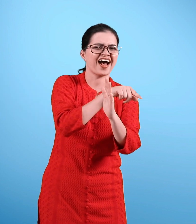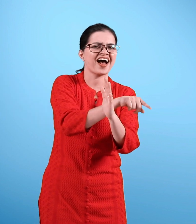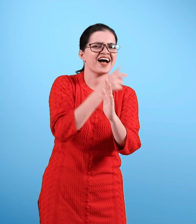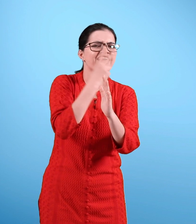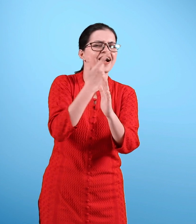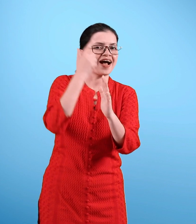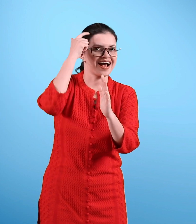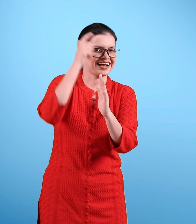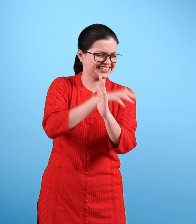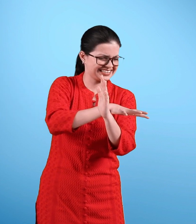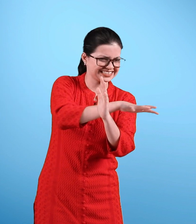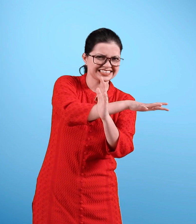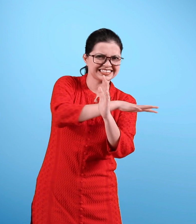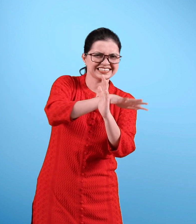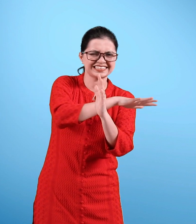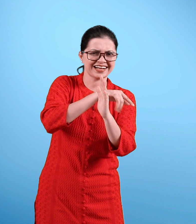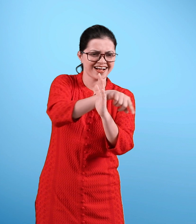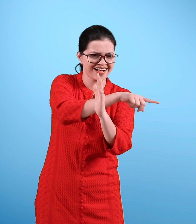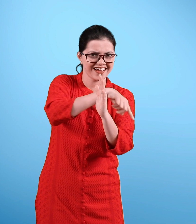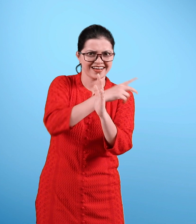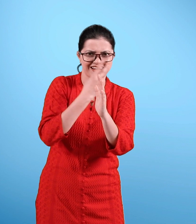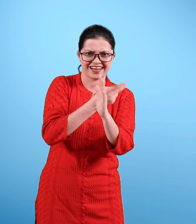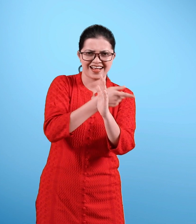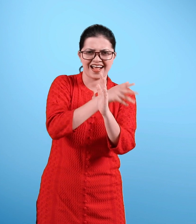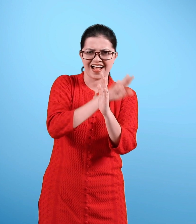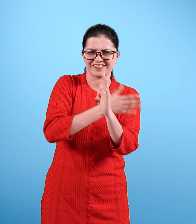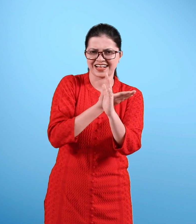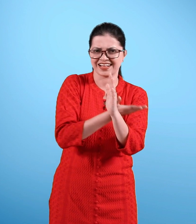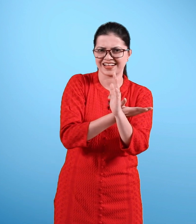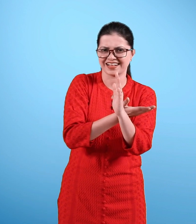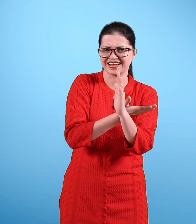You know that the dark patch formed by each on the ground is due to its shadow.